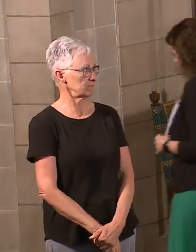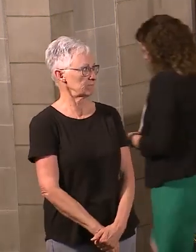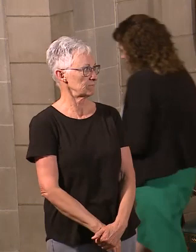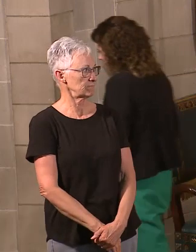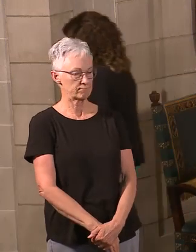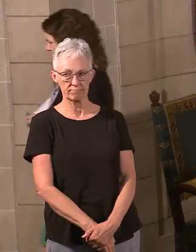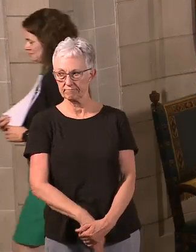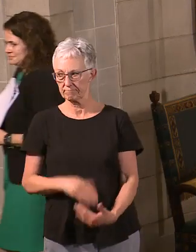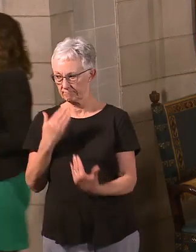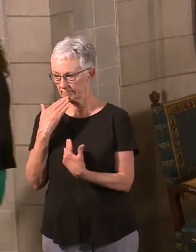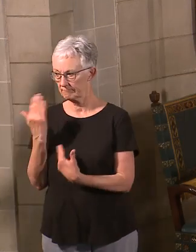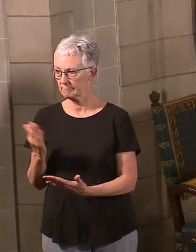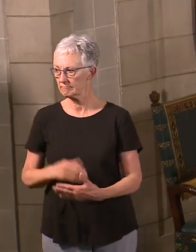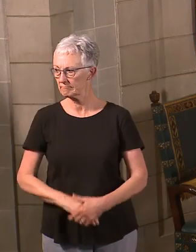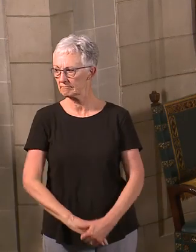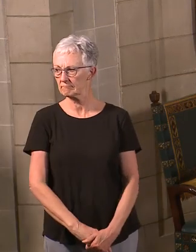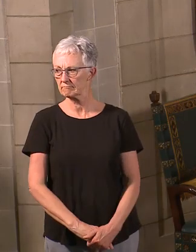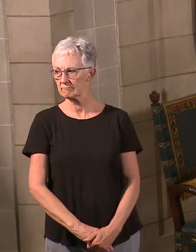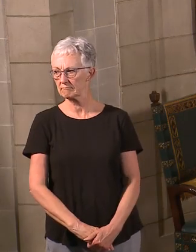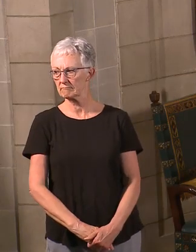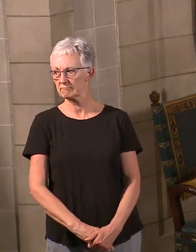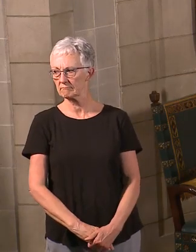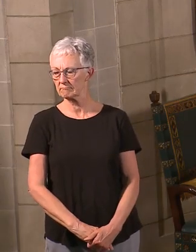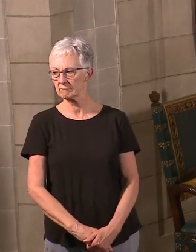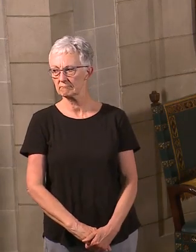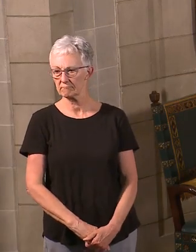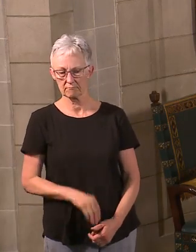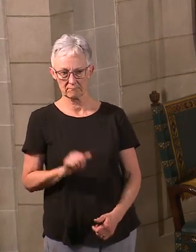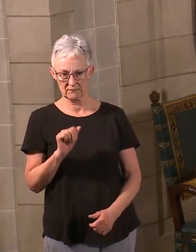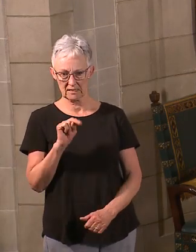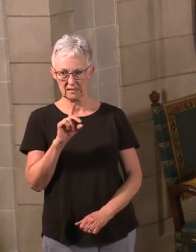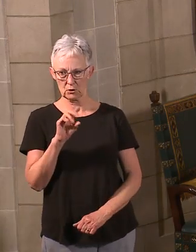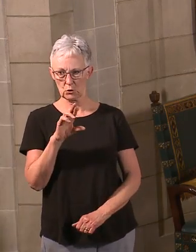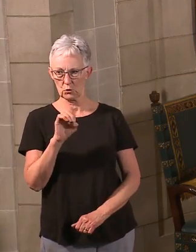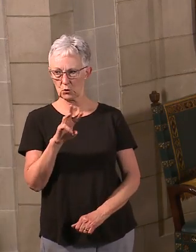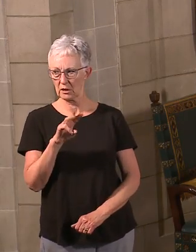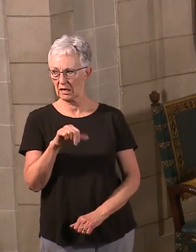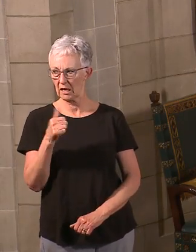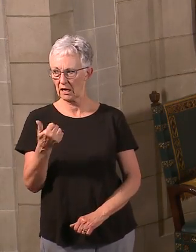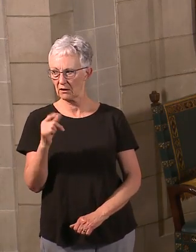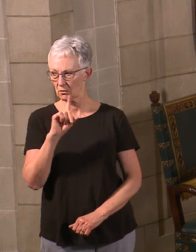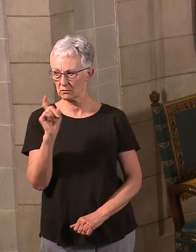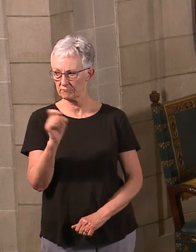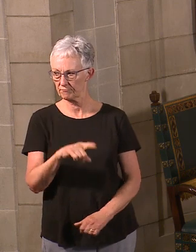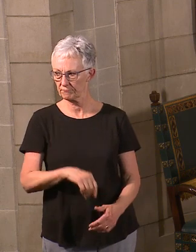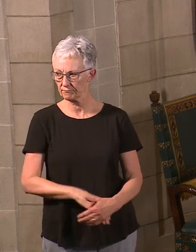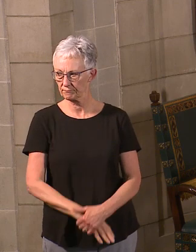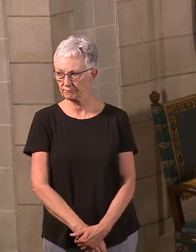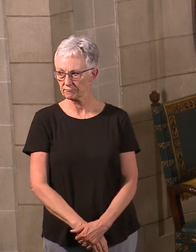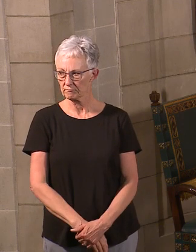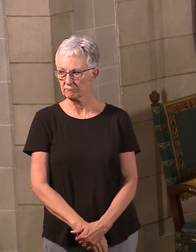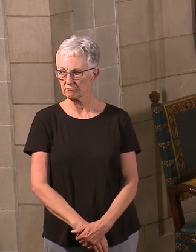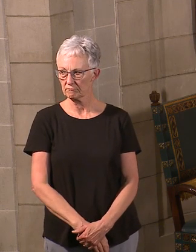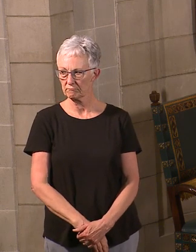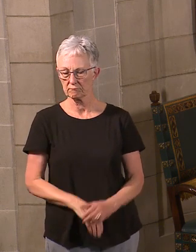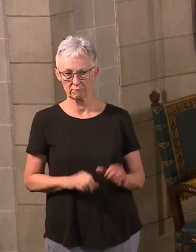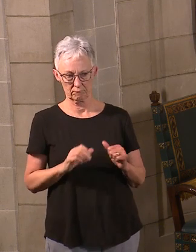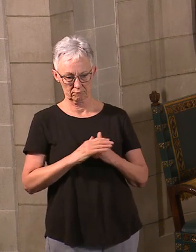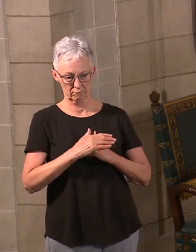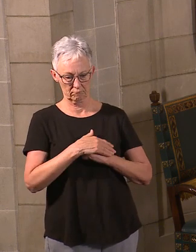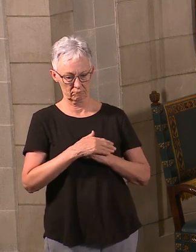Thank you, Stephanie. Andrew Zaki has another question. Can the governor do more to encourage or order local health departments to allow 911